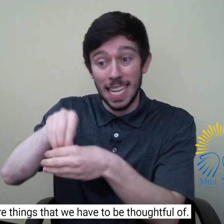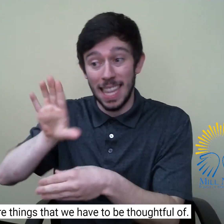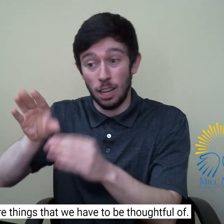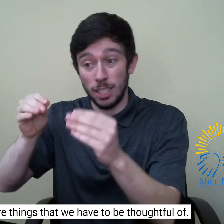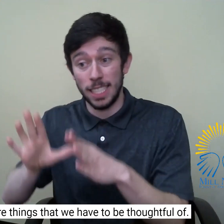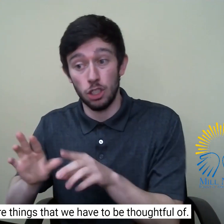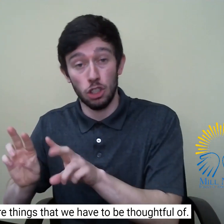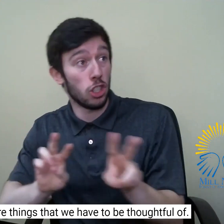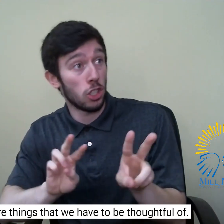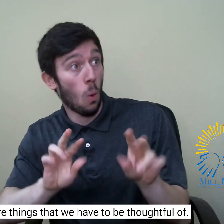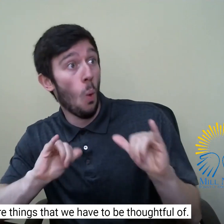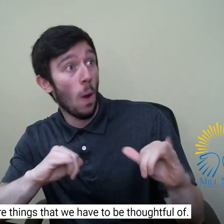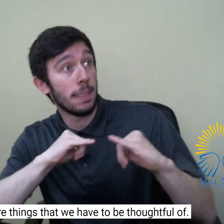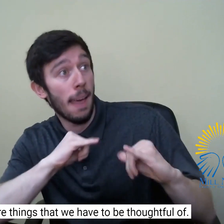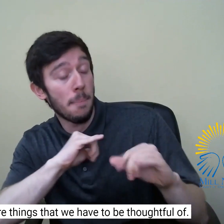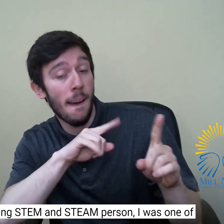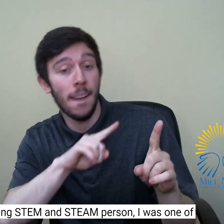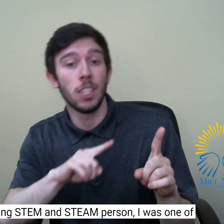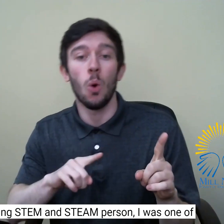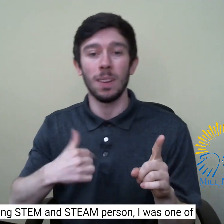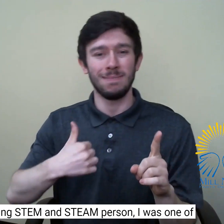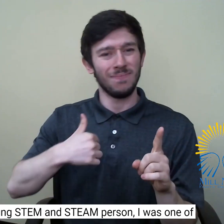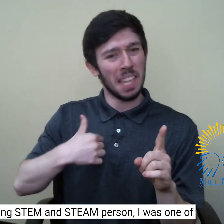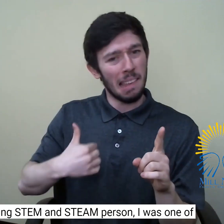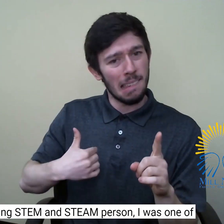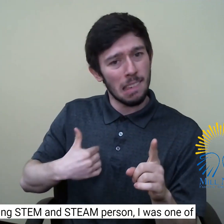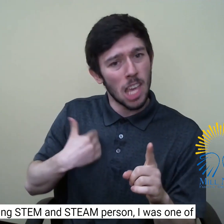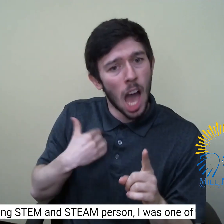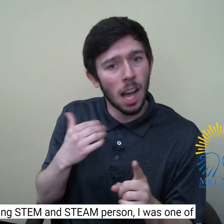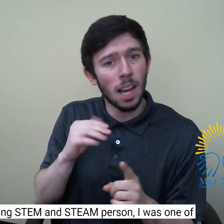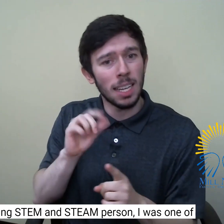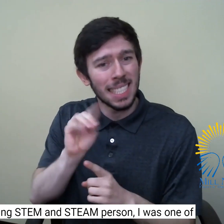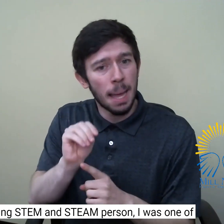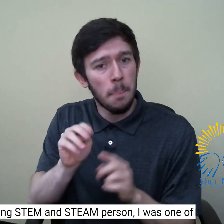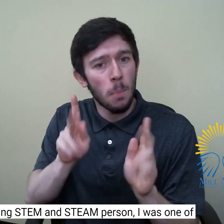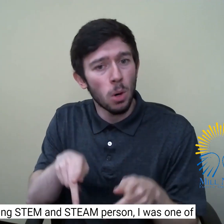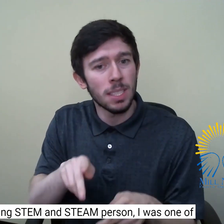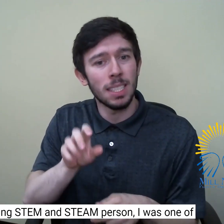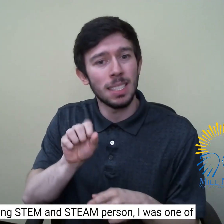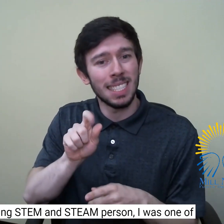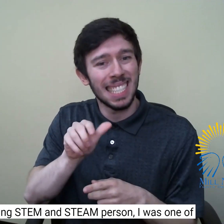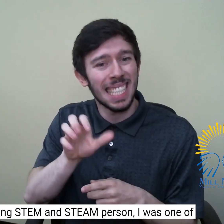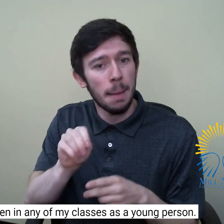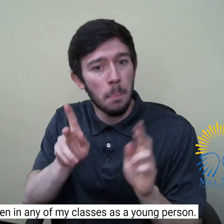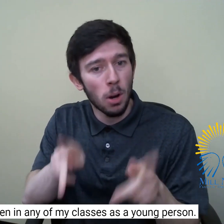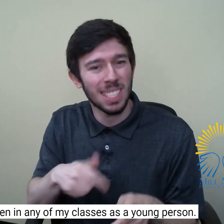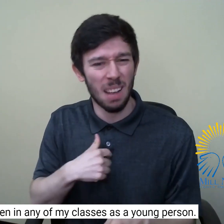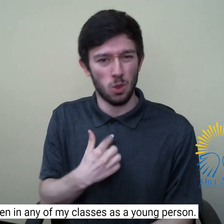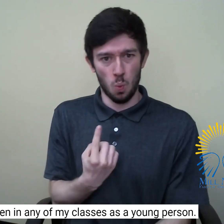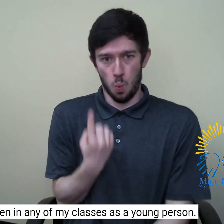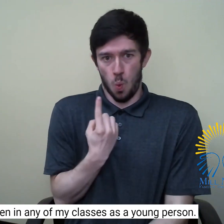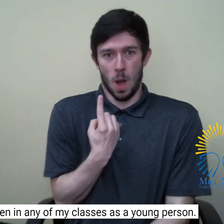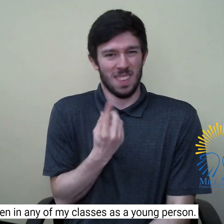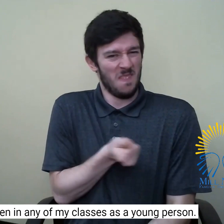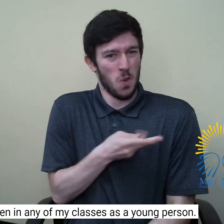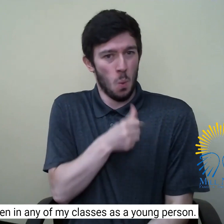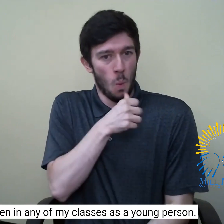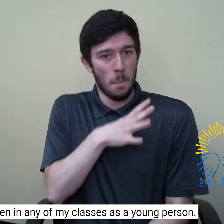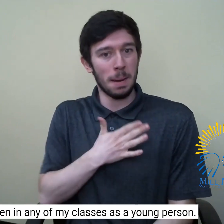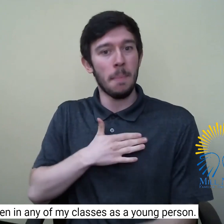that we have to be thoughtful of. How, as a young STEM and STEAM person, I was one of very few women in any of my classes